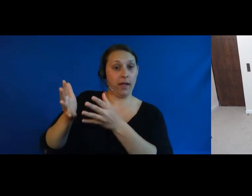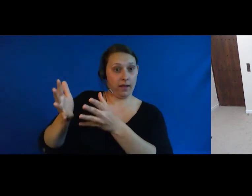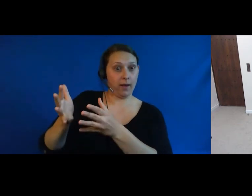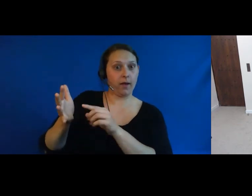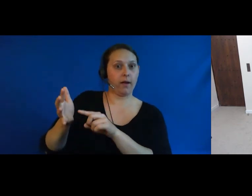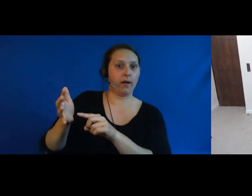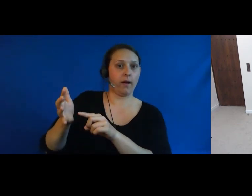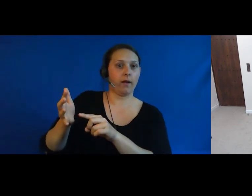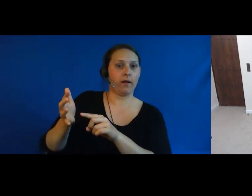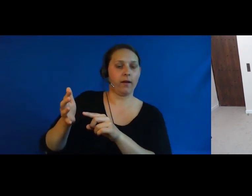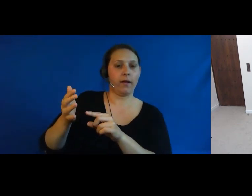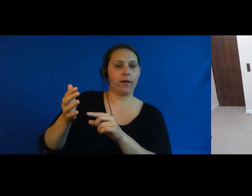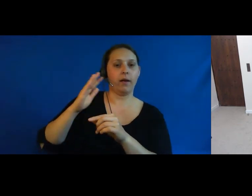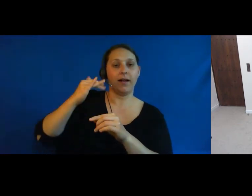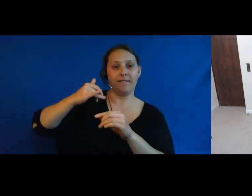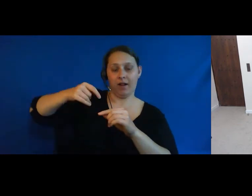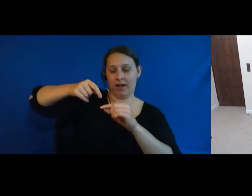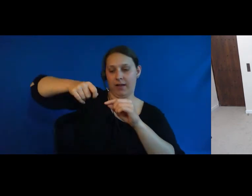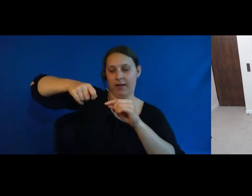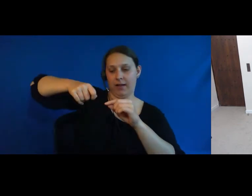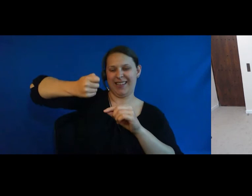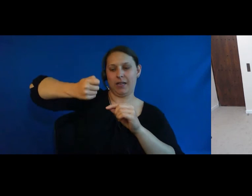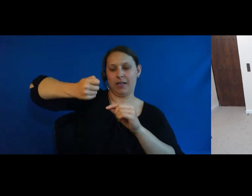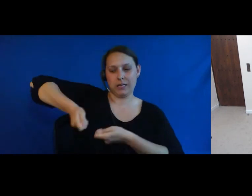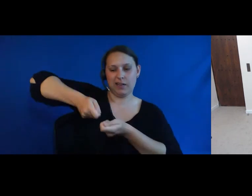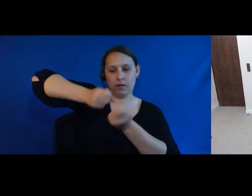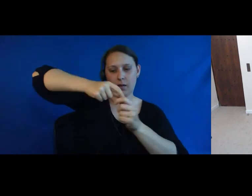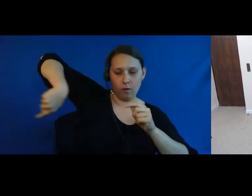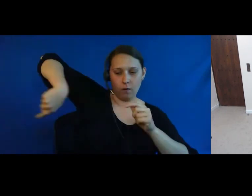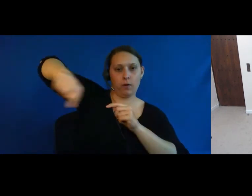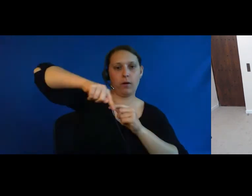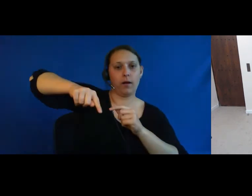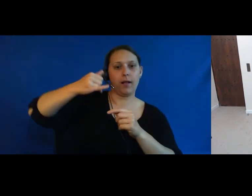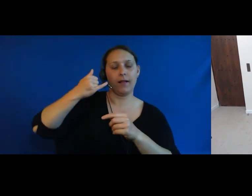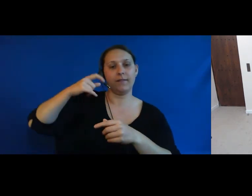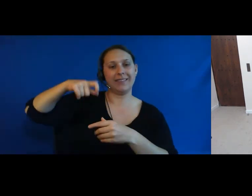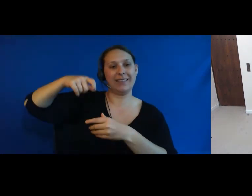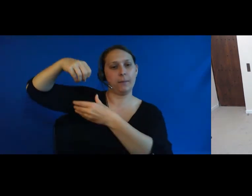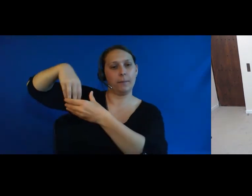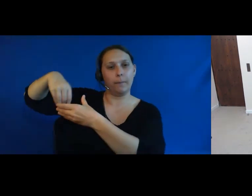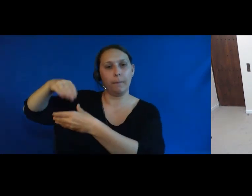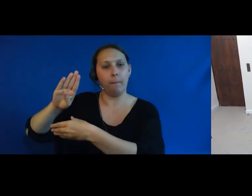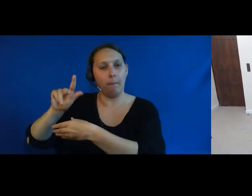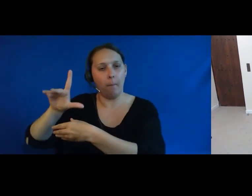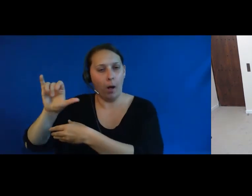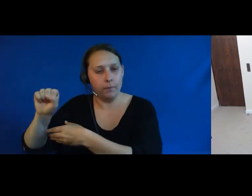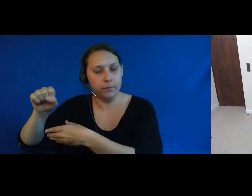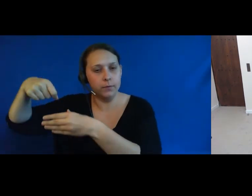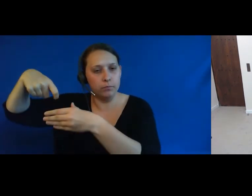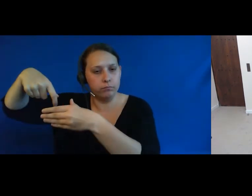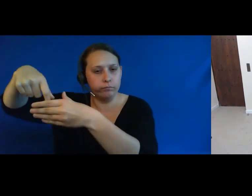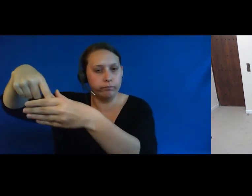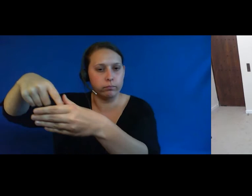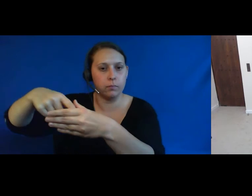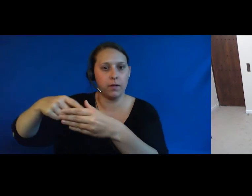Amongst these two gaps, you would then interweave spring bulbs, perhaps. So by disturbing that soil, you'd be